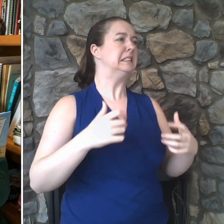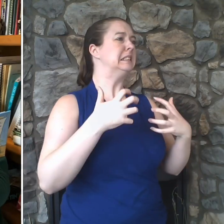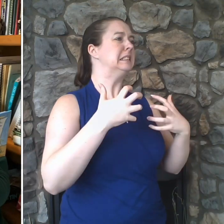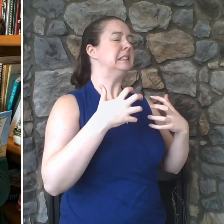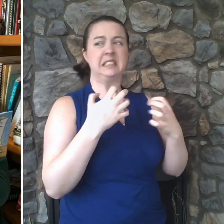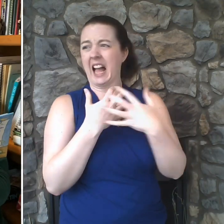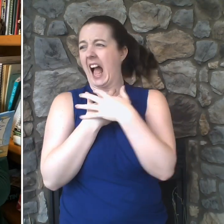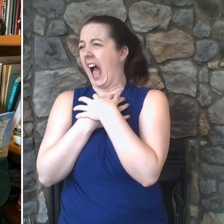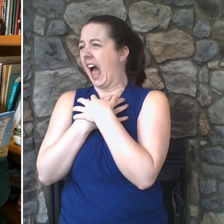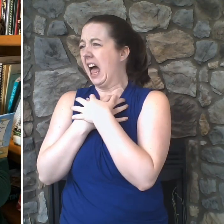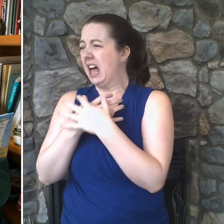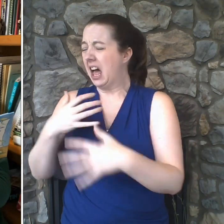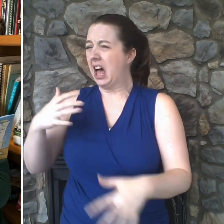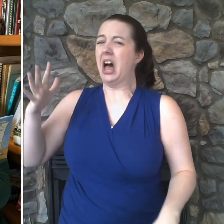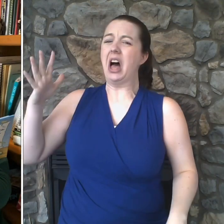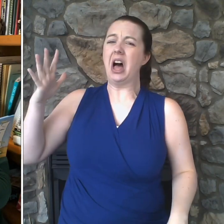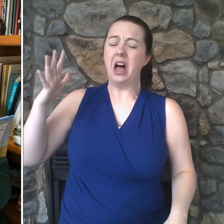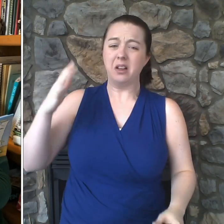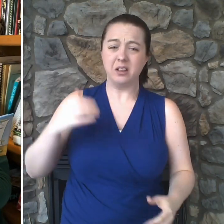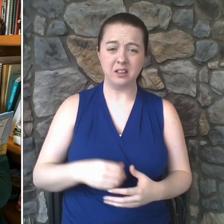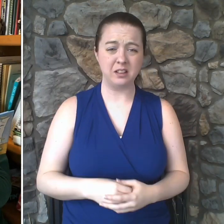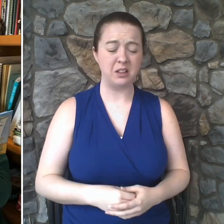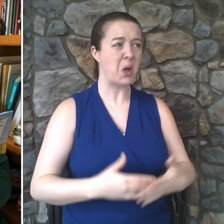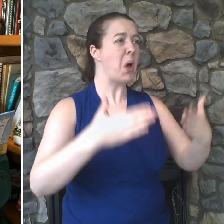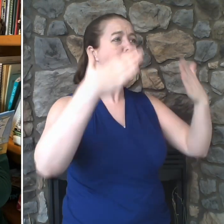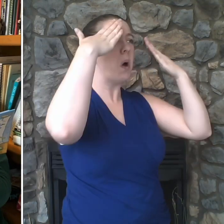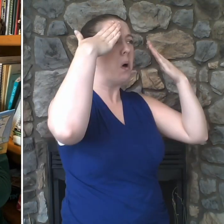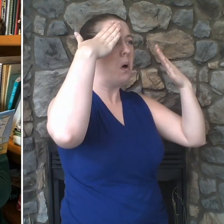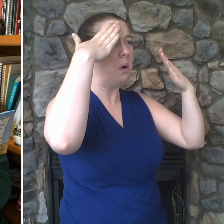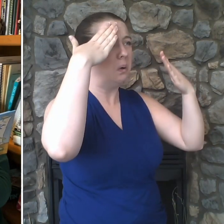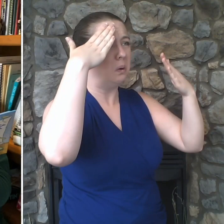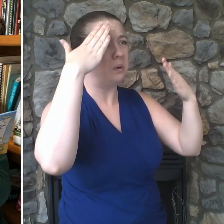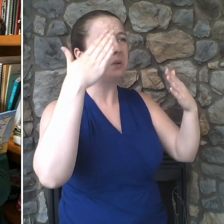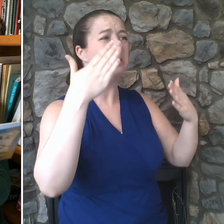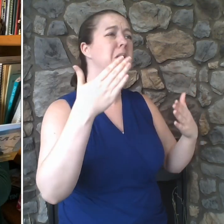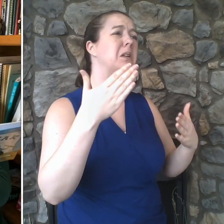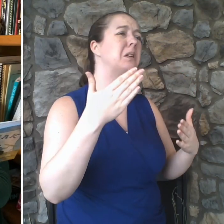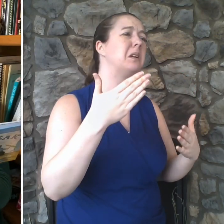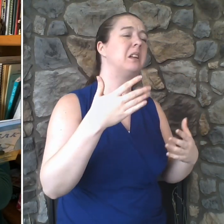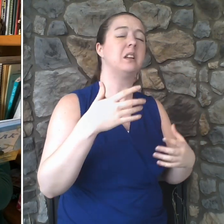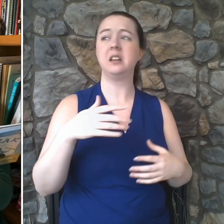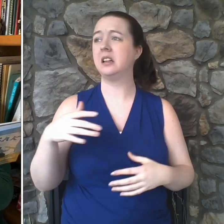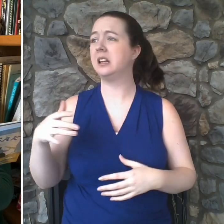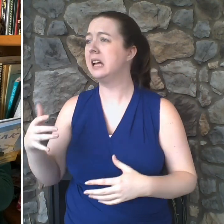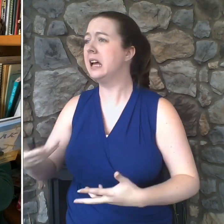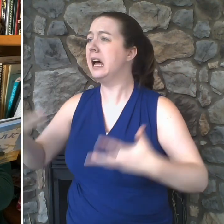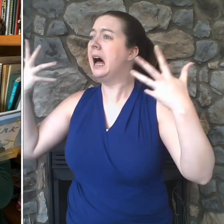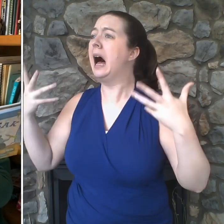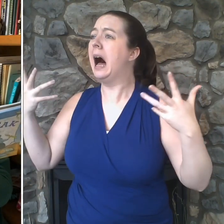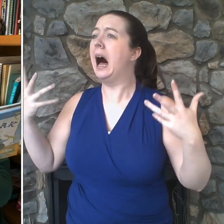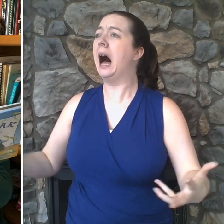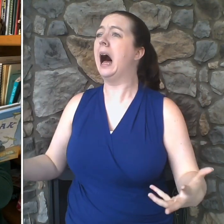squawked. Yeek! Pip yipped. Oh, gee! Squeak peeped.